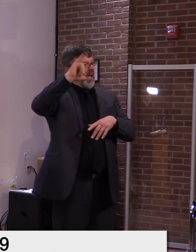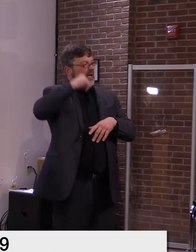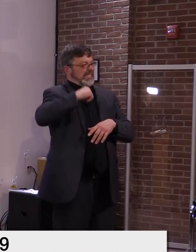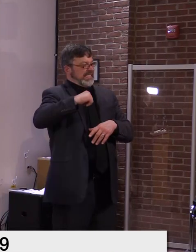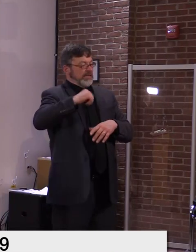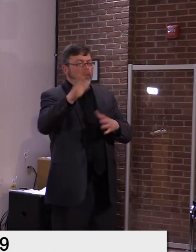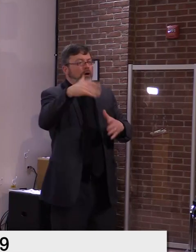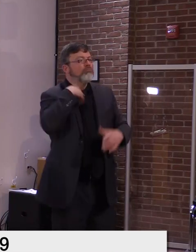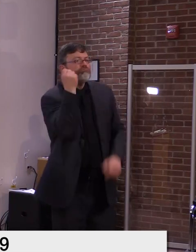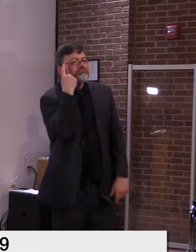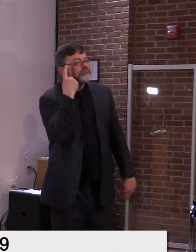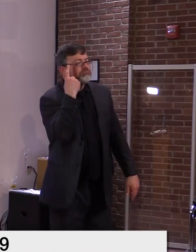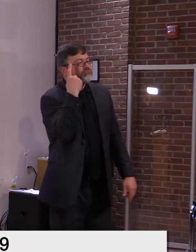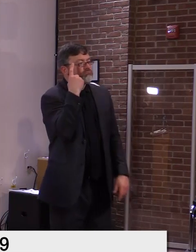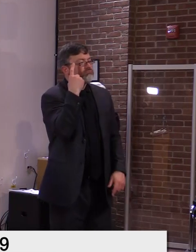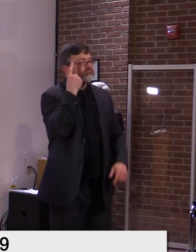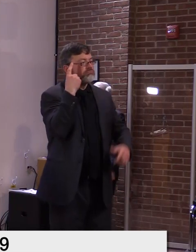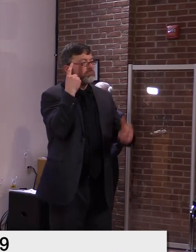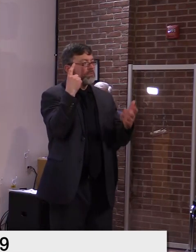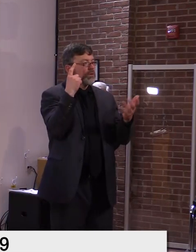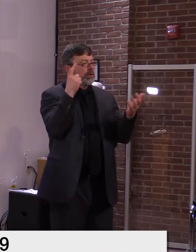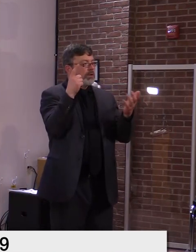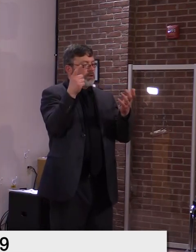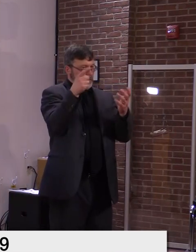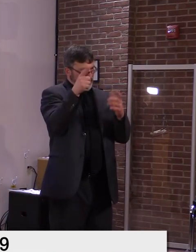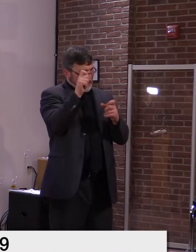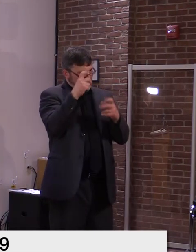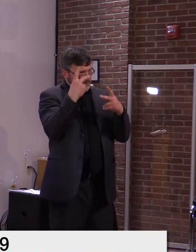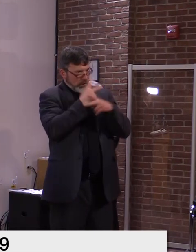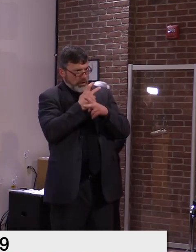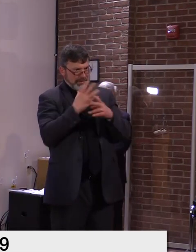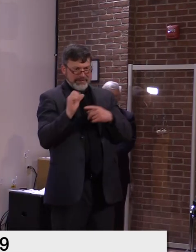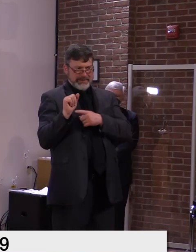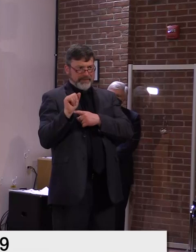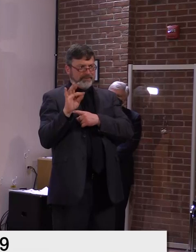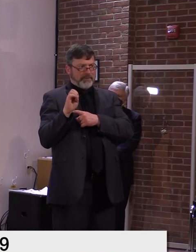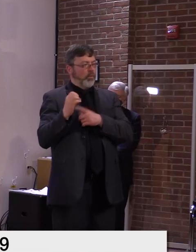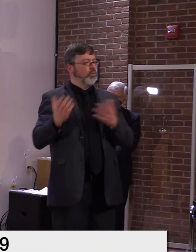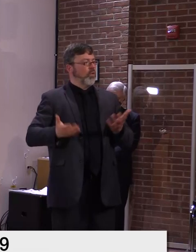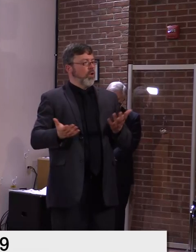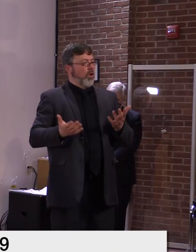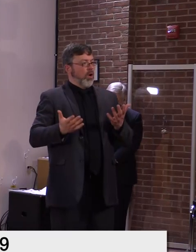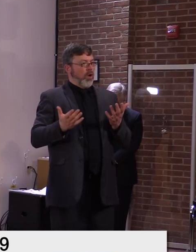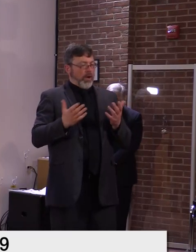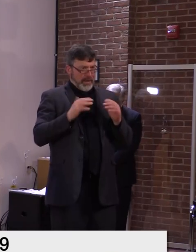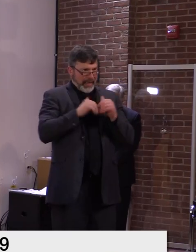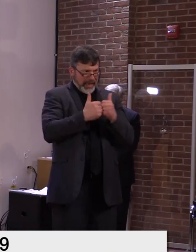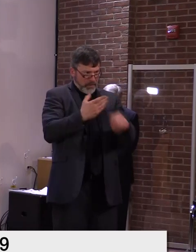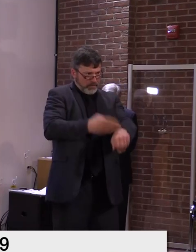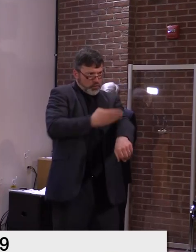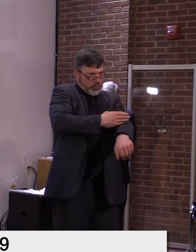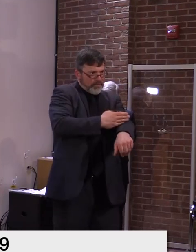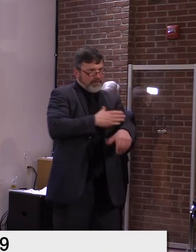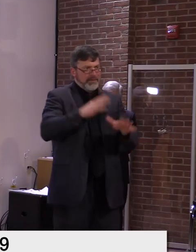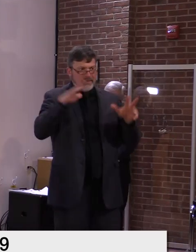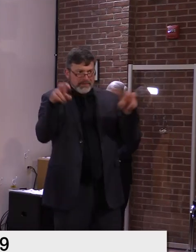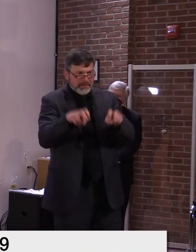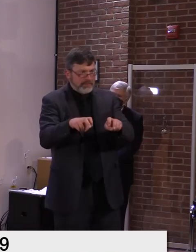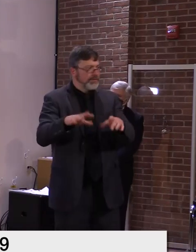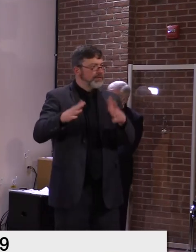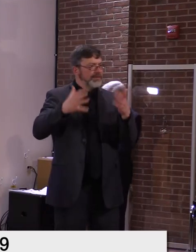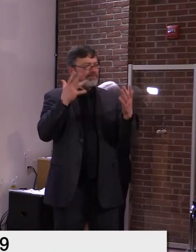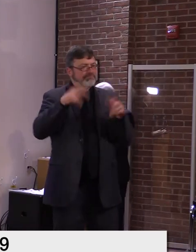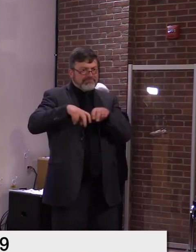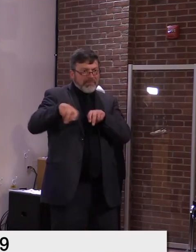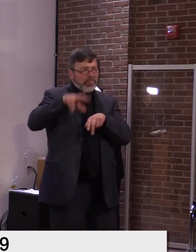on what's safe, listen to the health experts, Dr. Levine, Dr. Kelso, and see if there's a